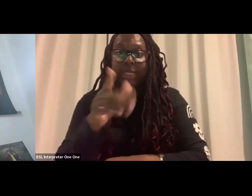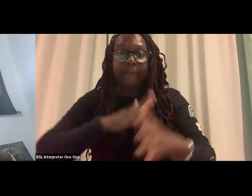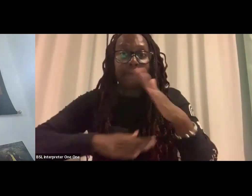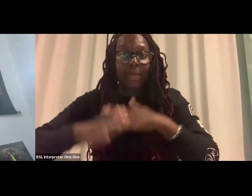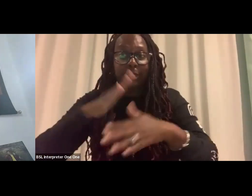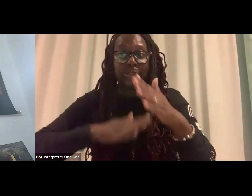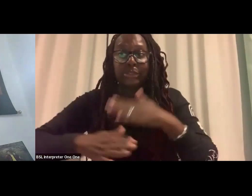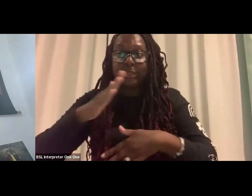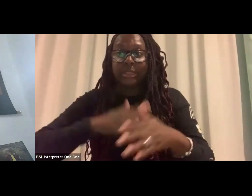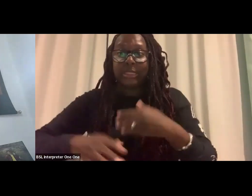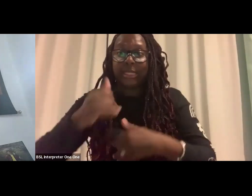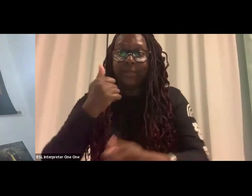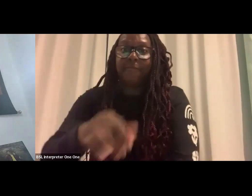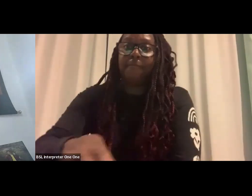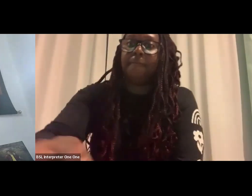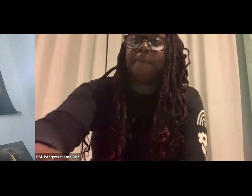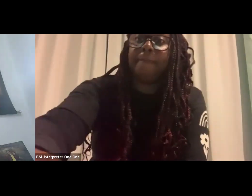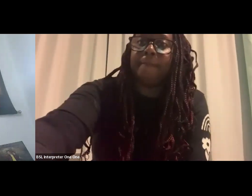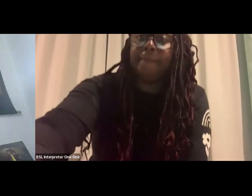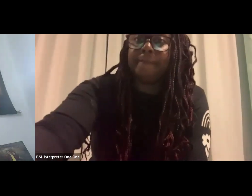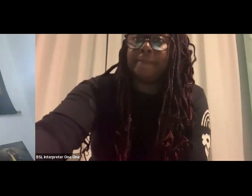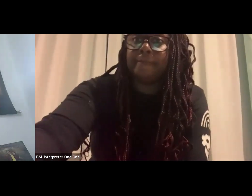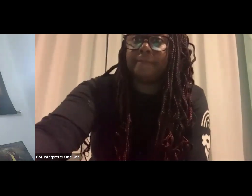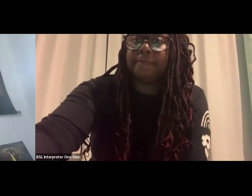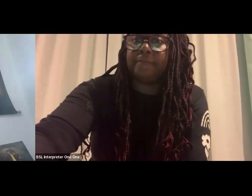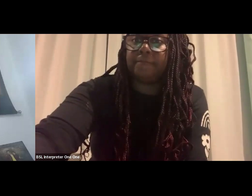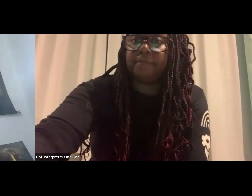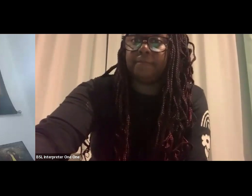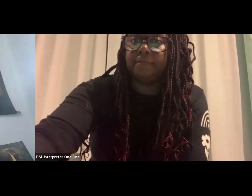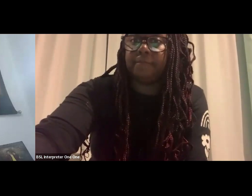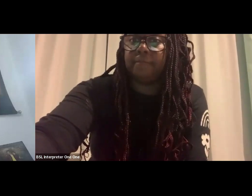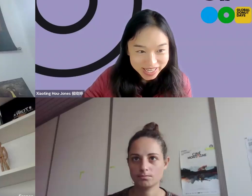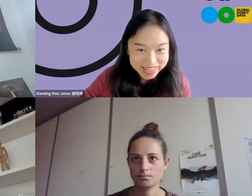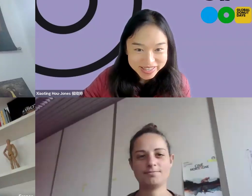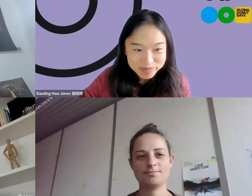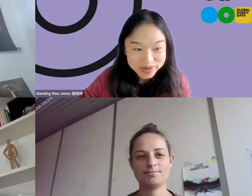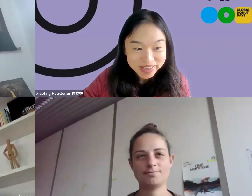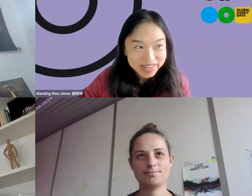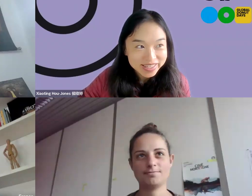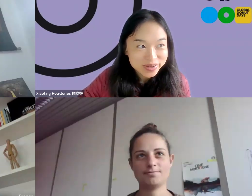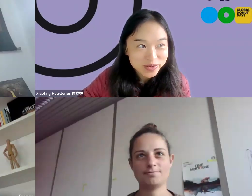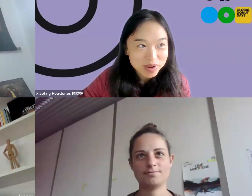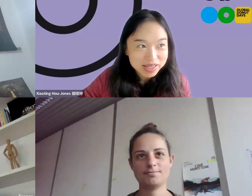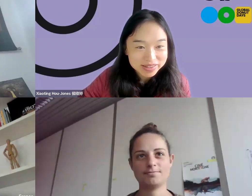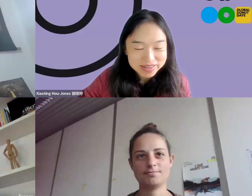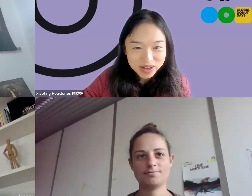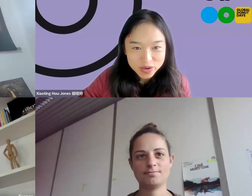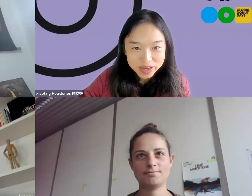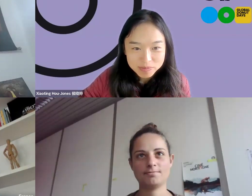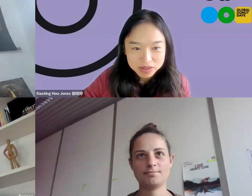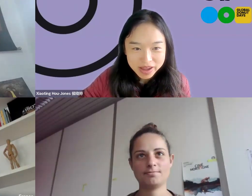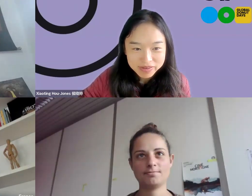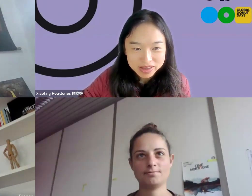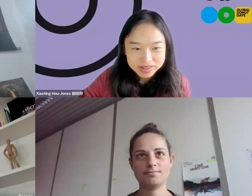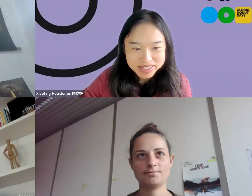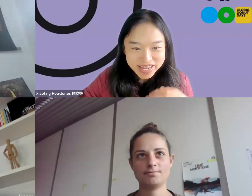patiently. Thank you. Thanks so much, Latu. I always look at the Bhutan example as you remind us it's not